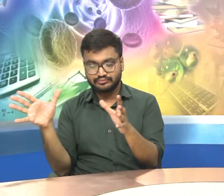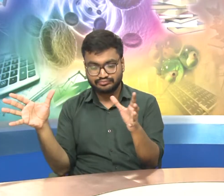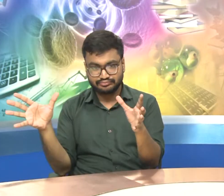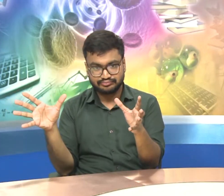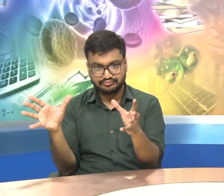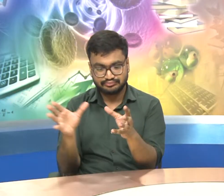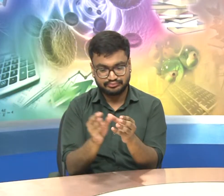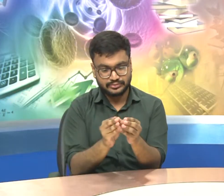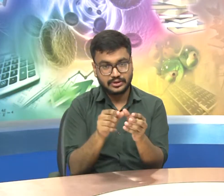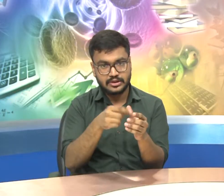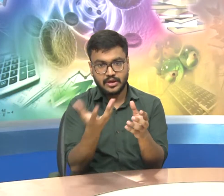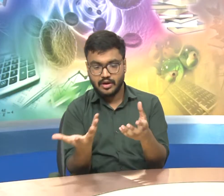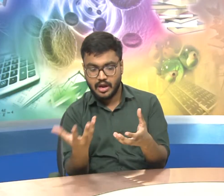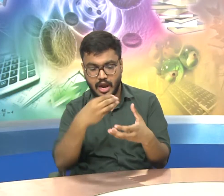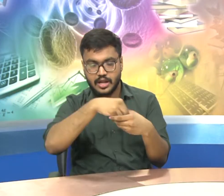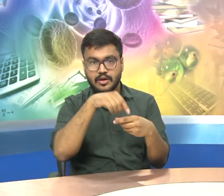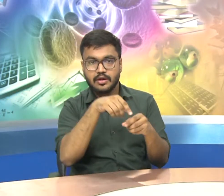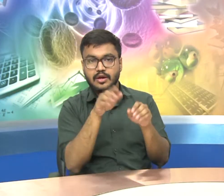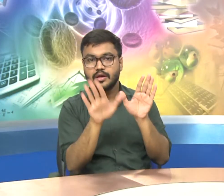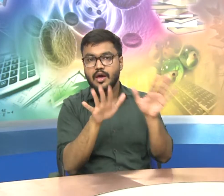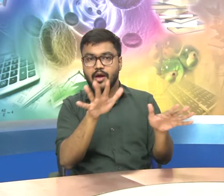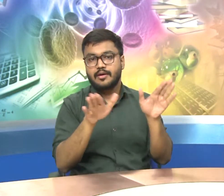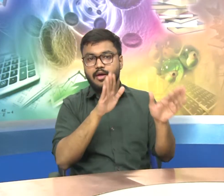but only a few survive.